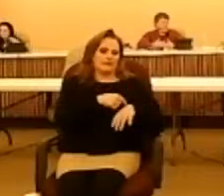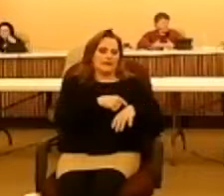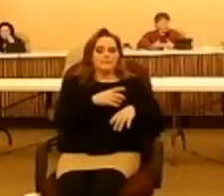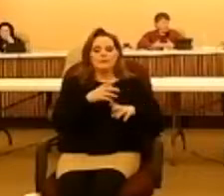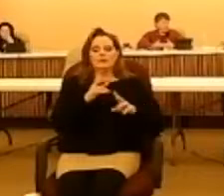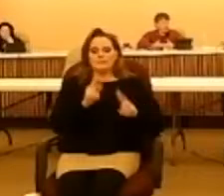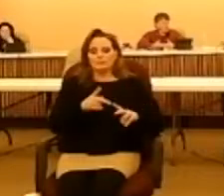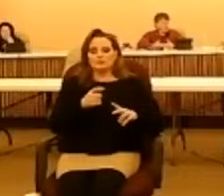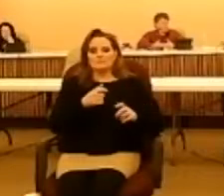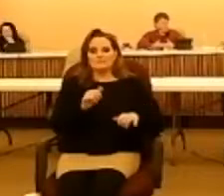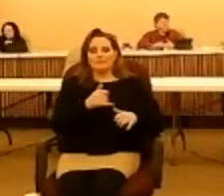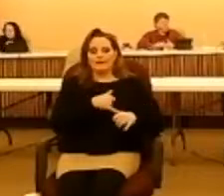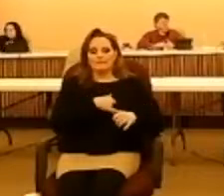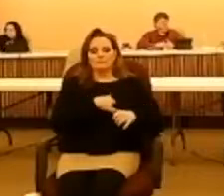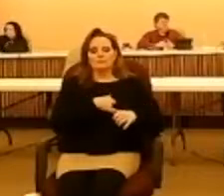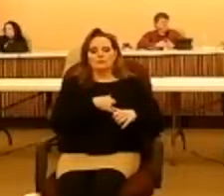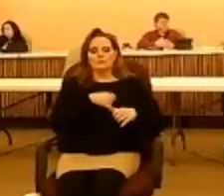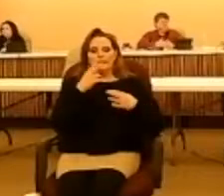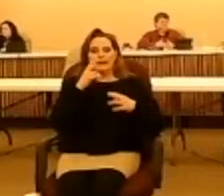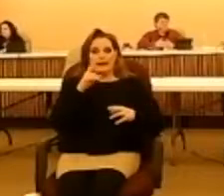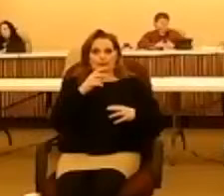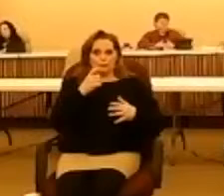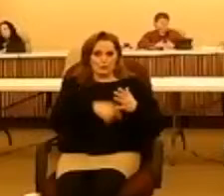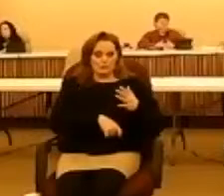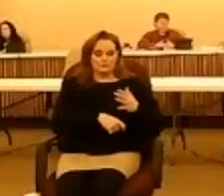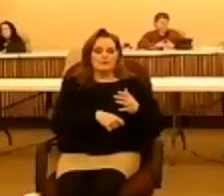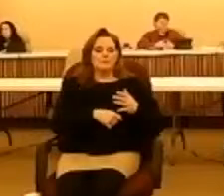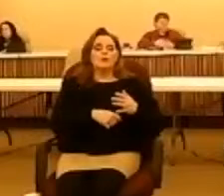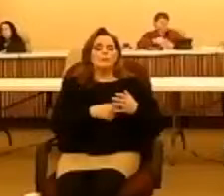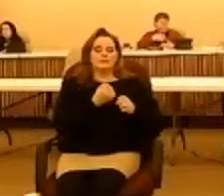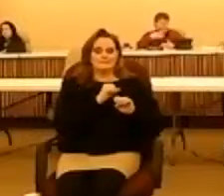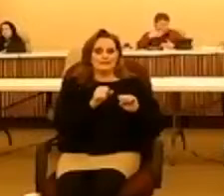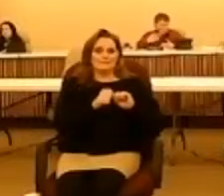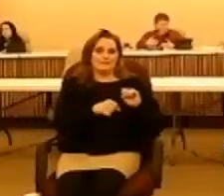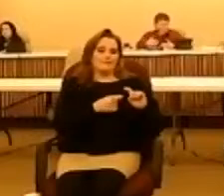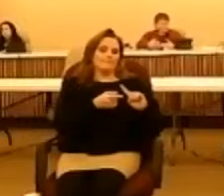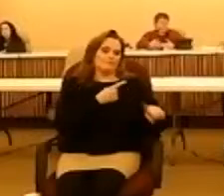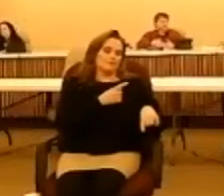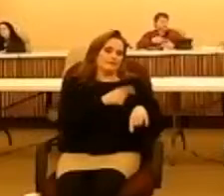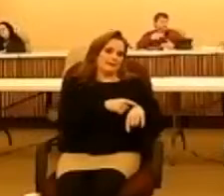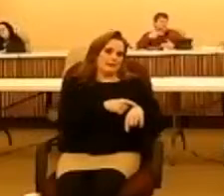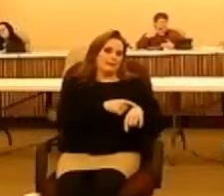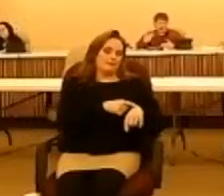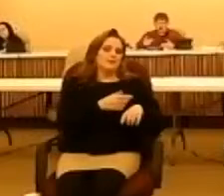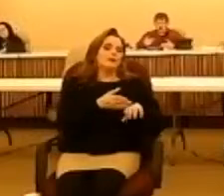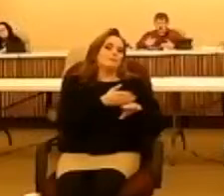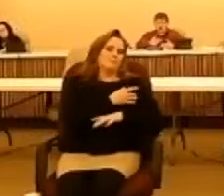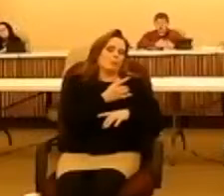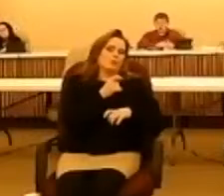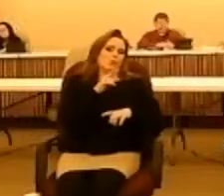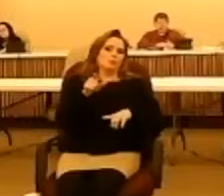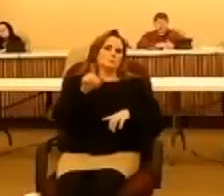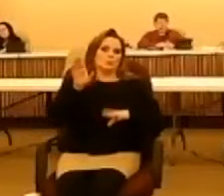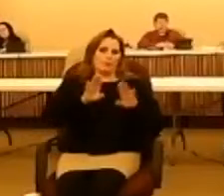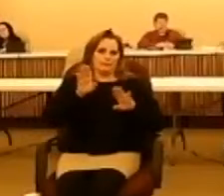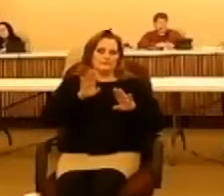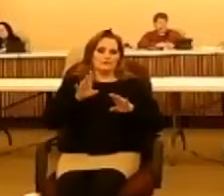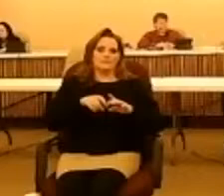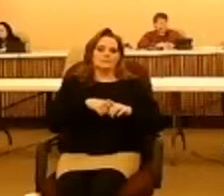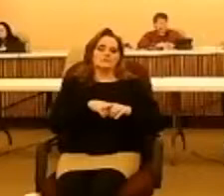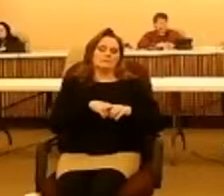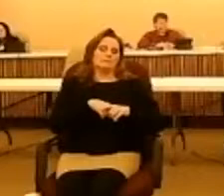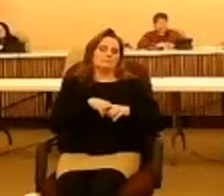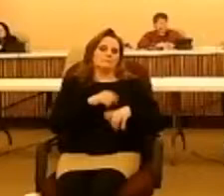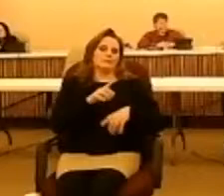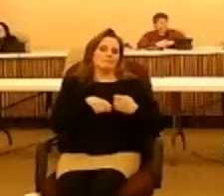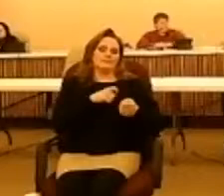to honor that price, but it saves them from the time of having to go out to bids, go through the exact same process